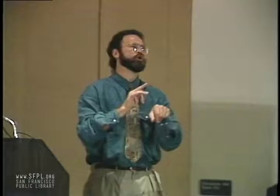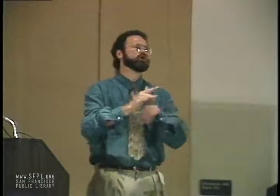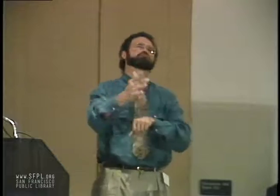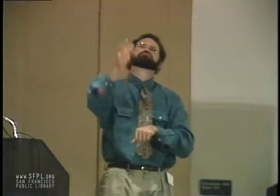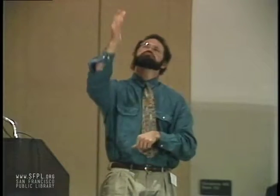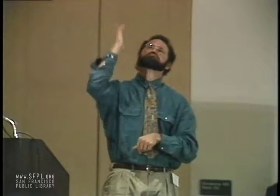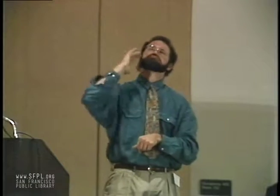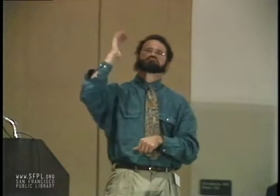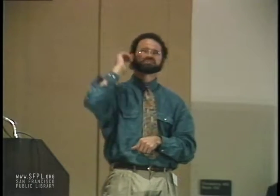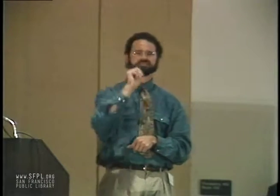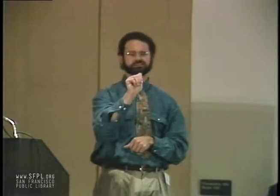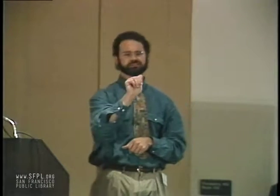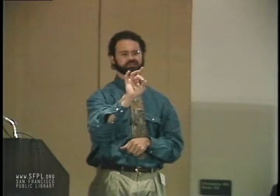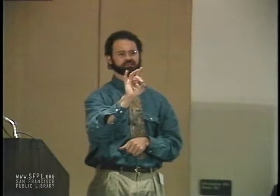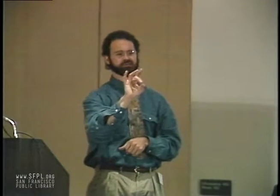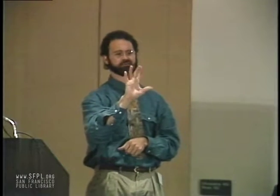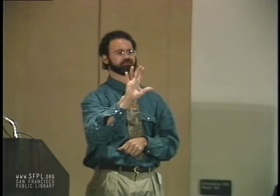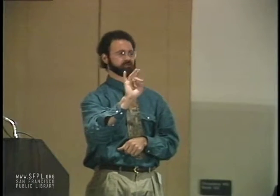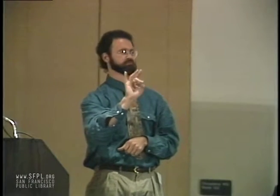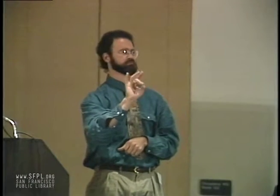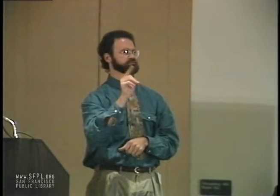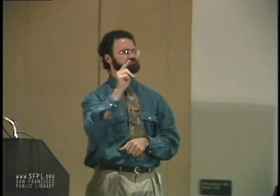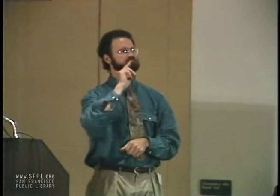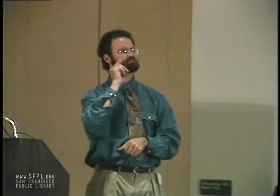light and dark are often present.